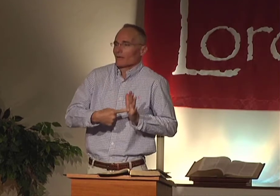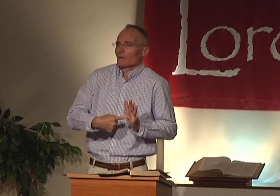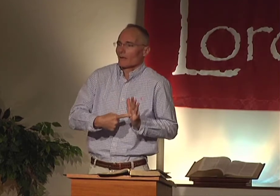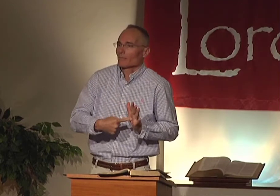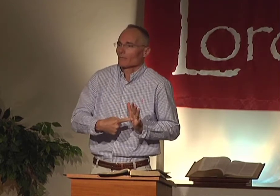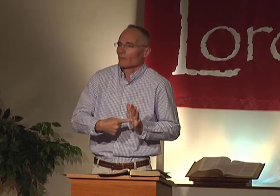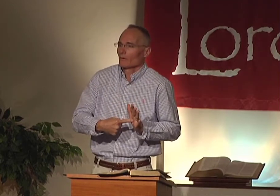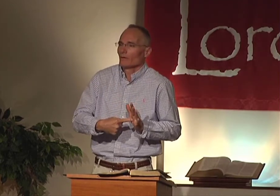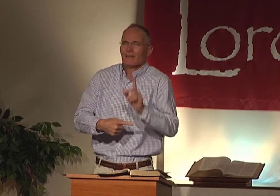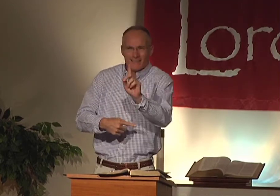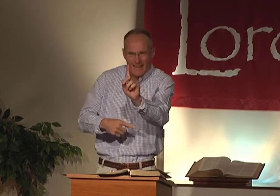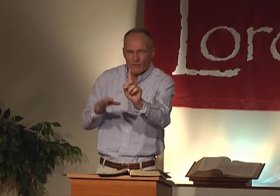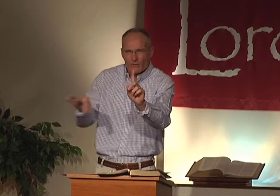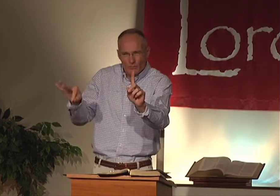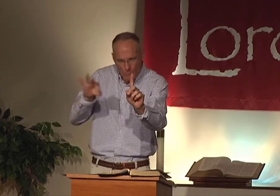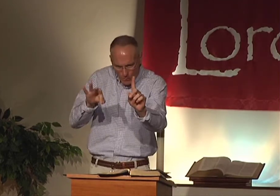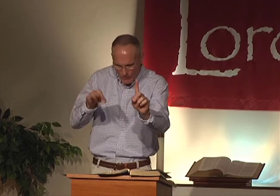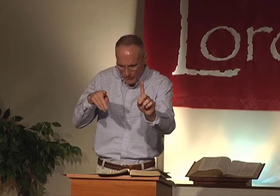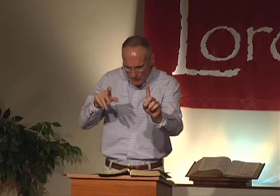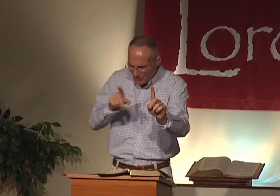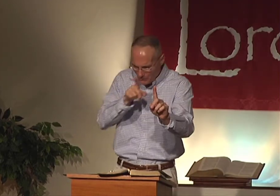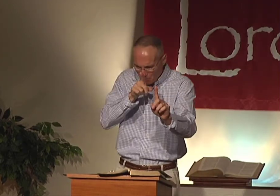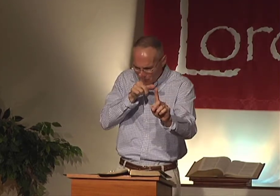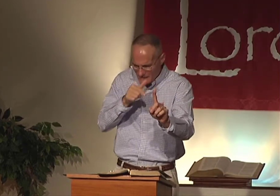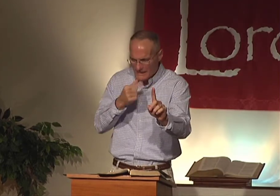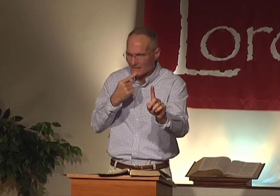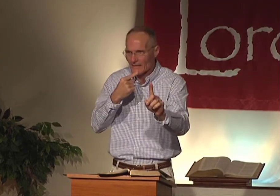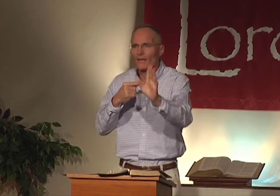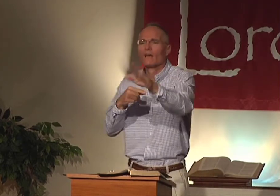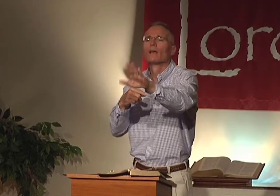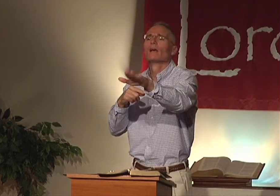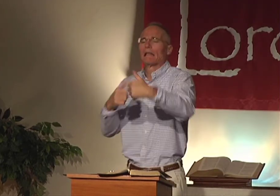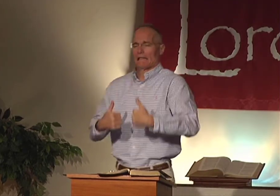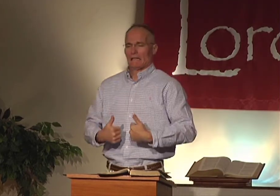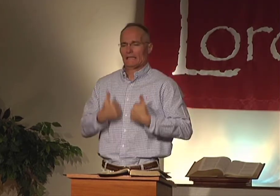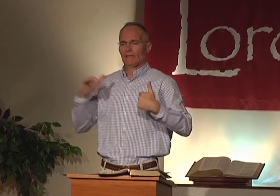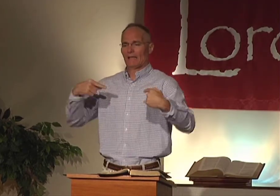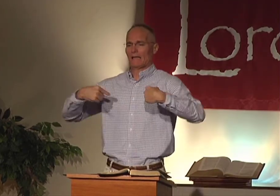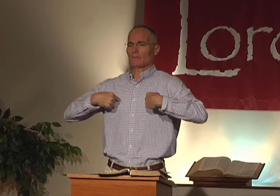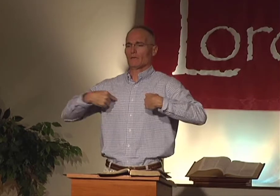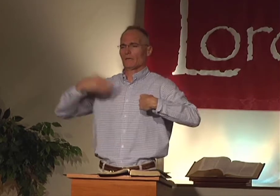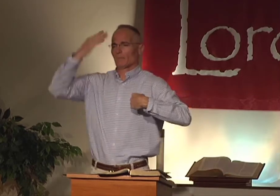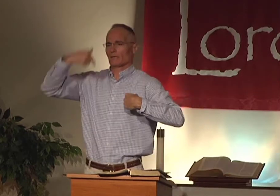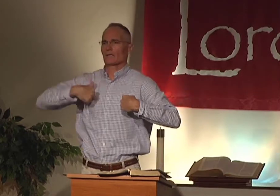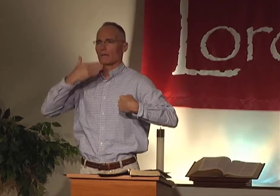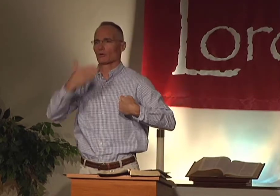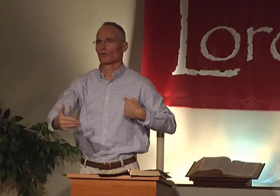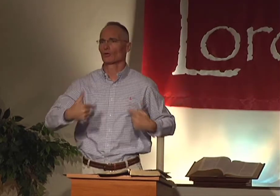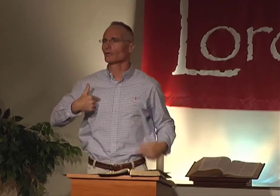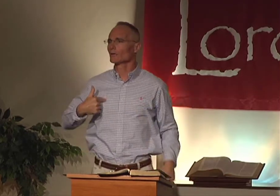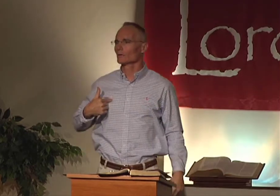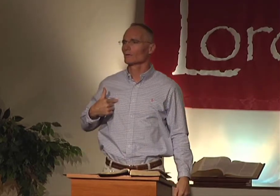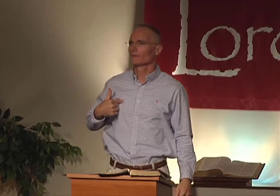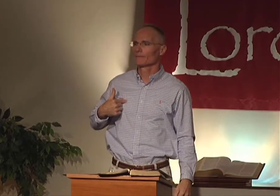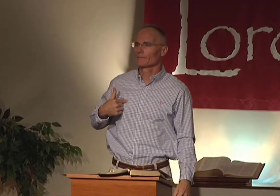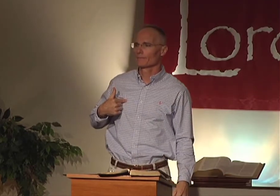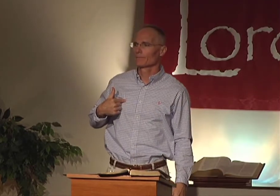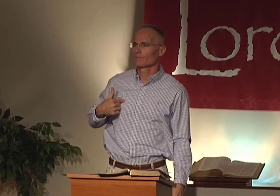follow my example. Now, it's important here that Paul is not saying, live like me because I'm so good.